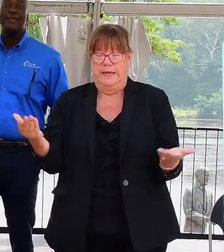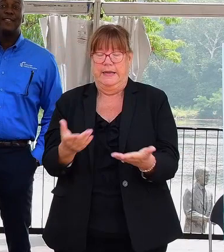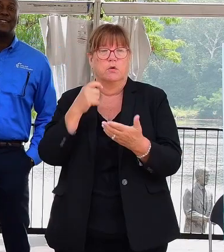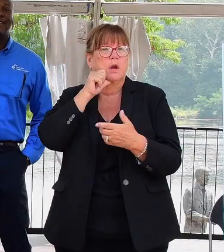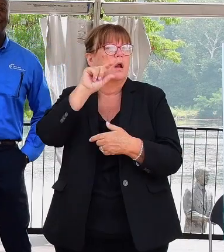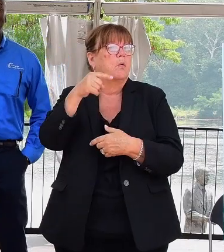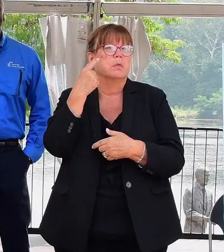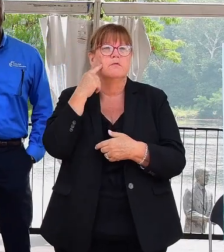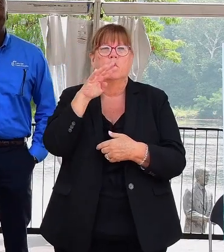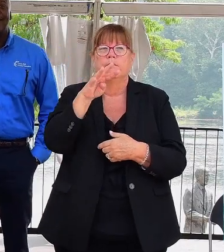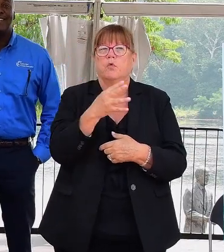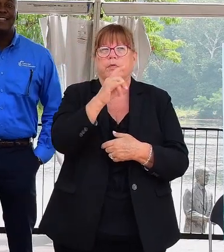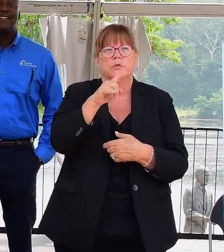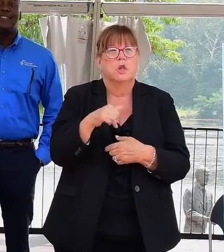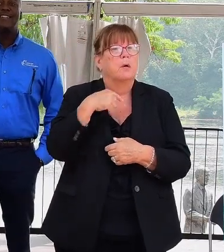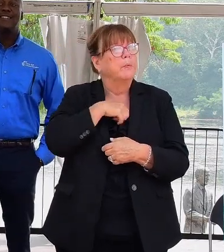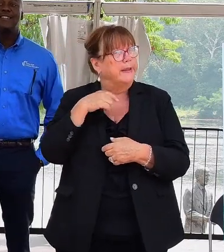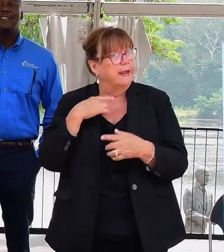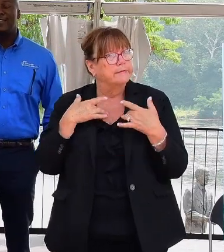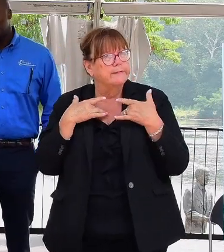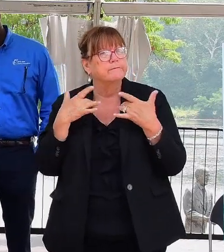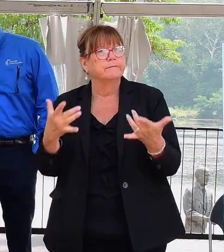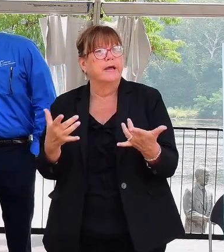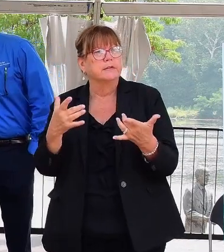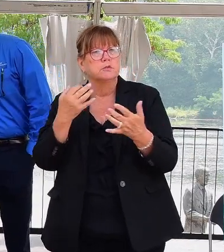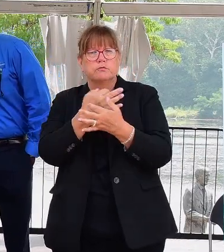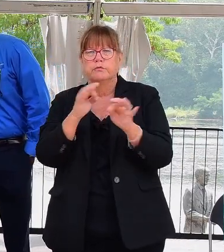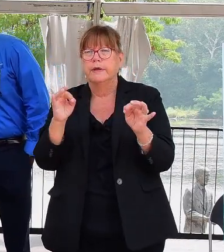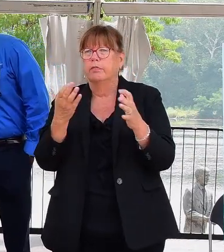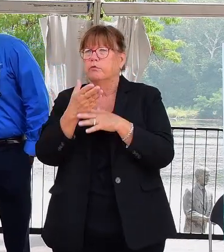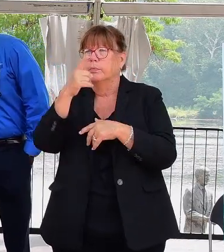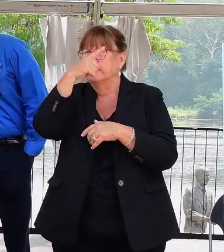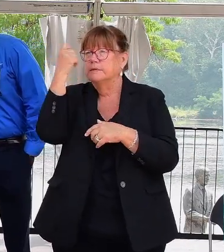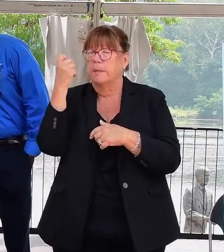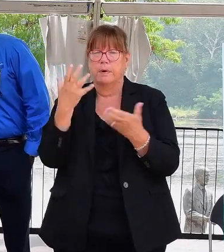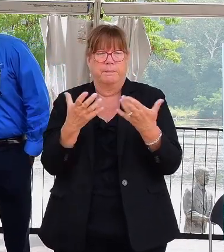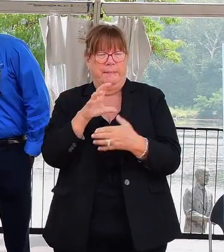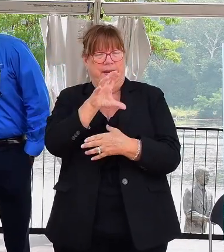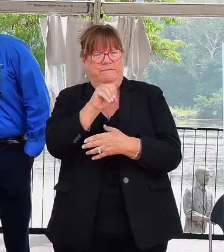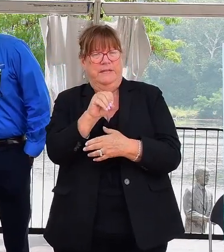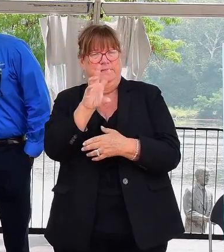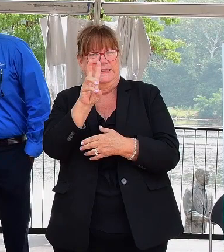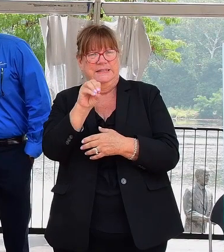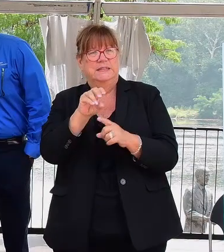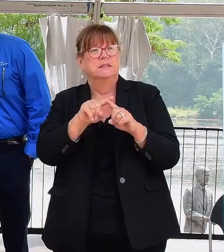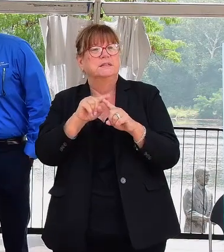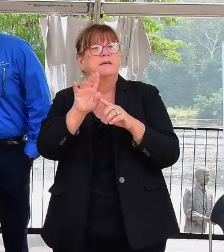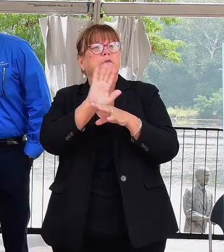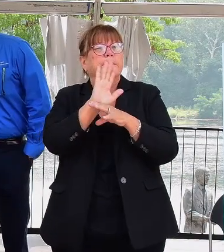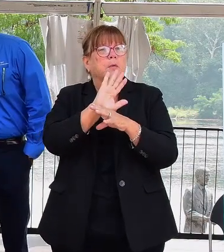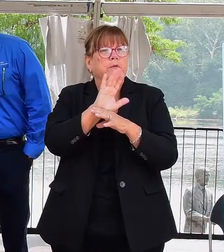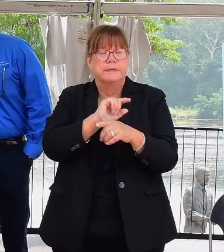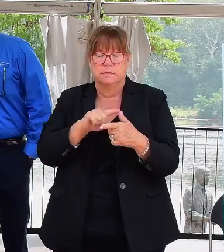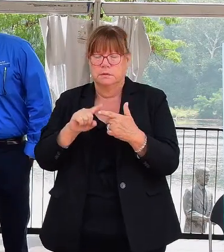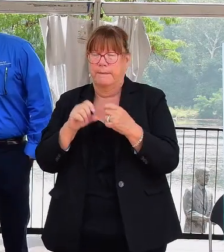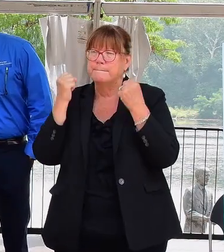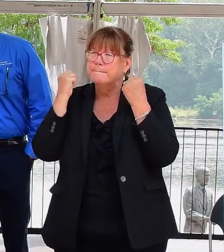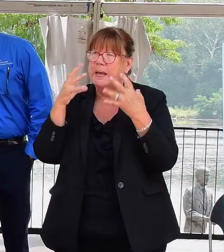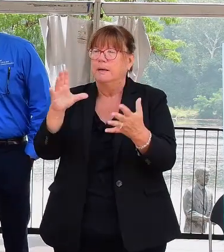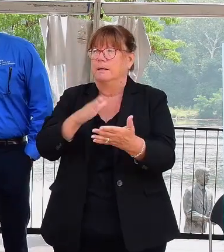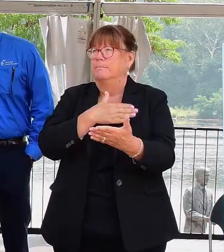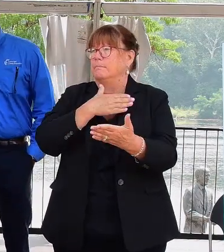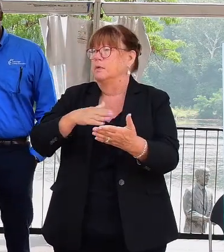July 4th, but we have events free that are free all summer. We have maybe 50 or 60 movies, dozens of music